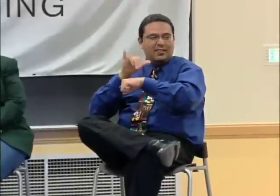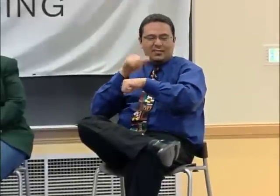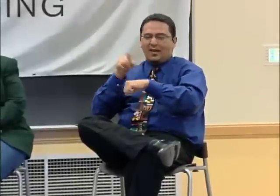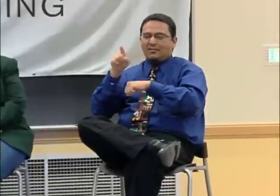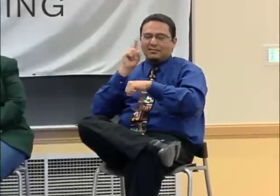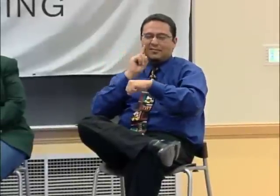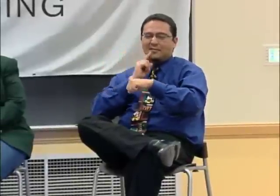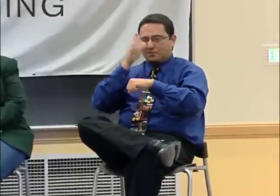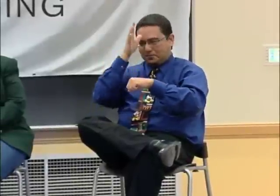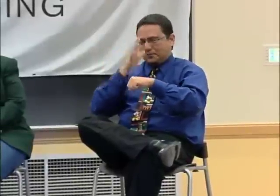English.